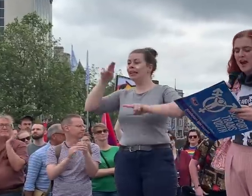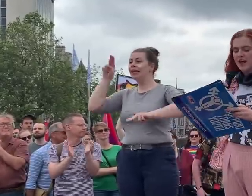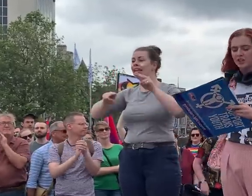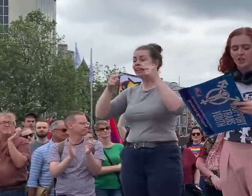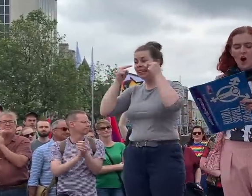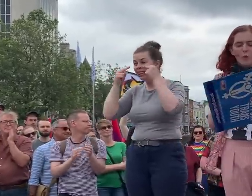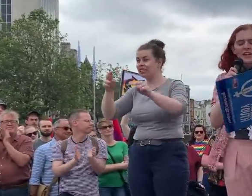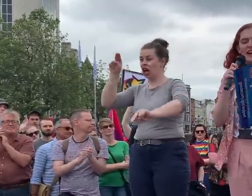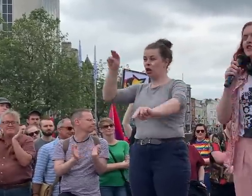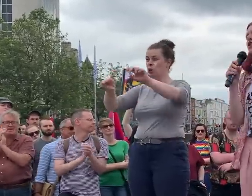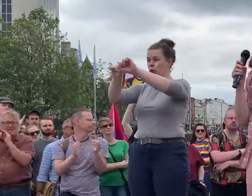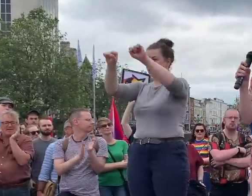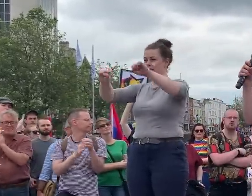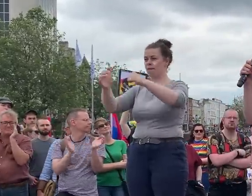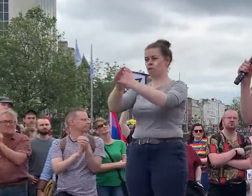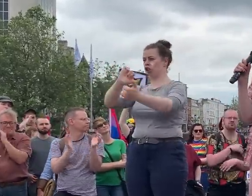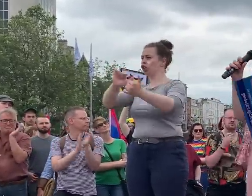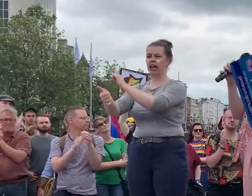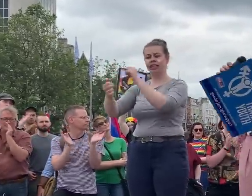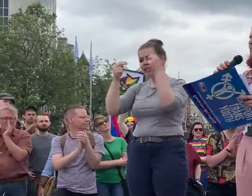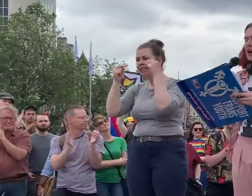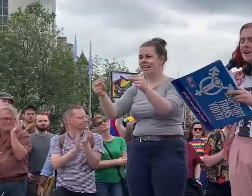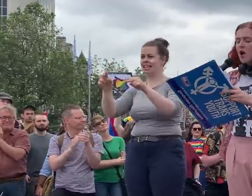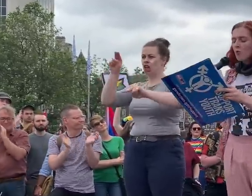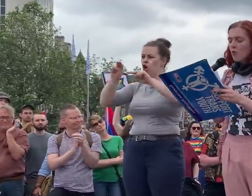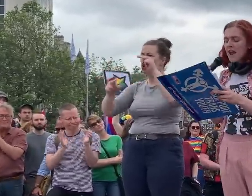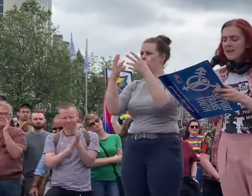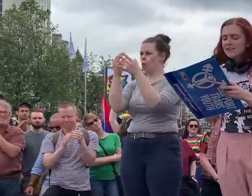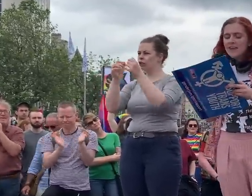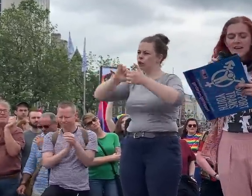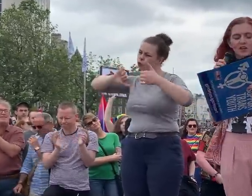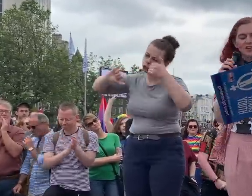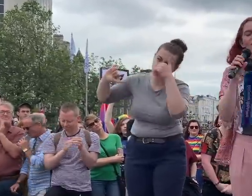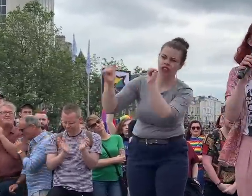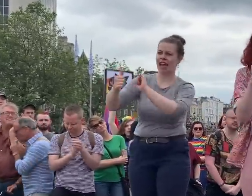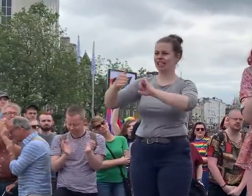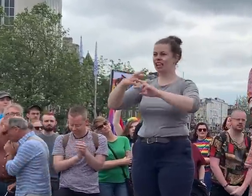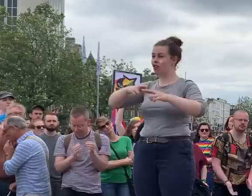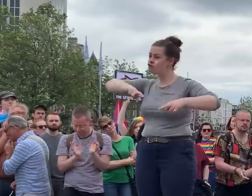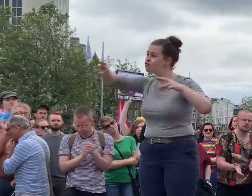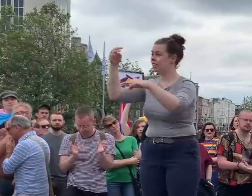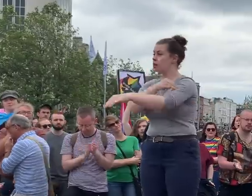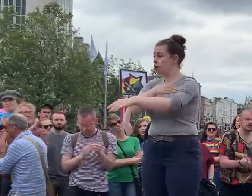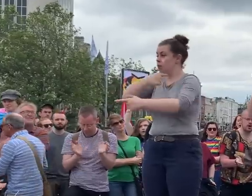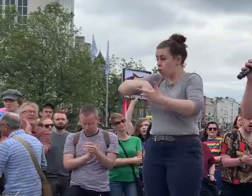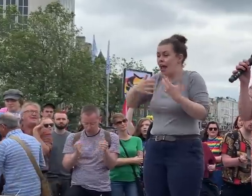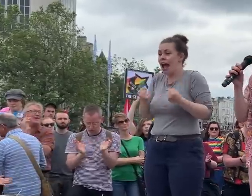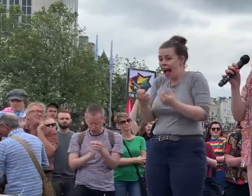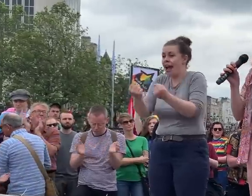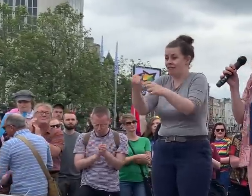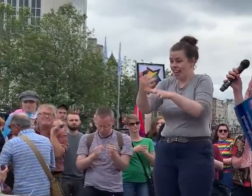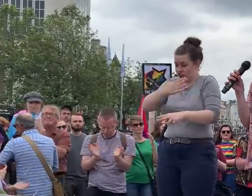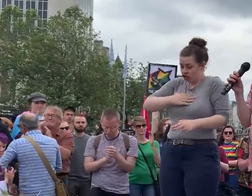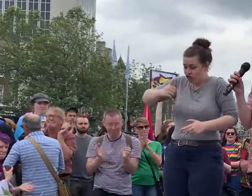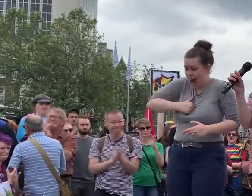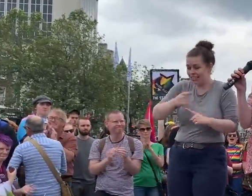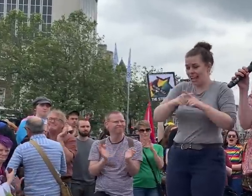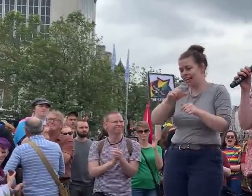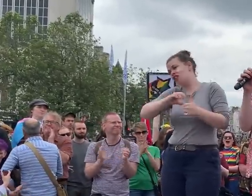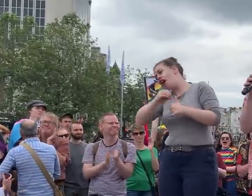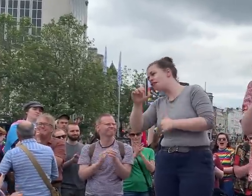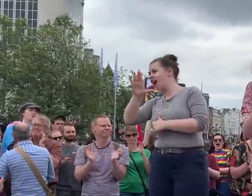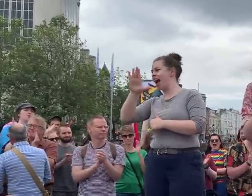for change. We need a new vehicle to properly raise the issues affecting the trans and wider